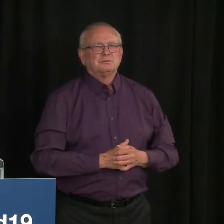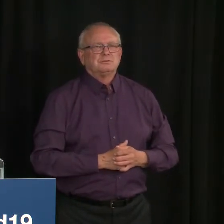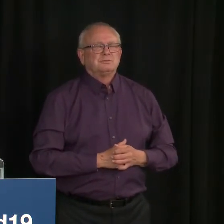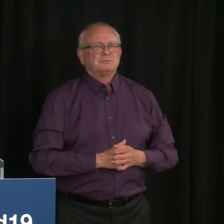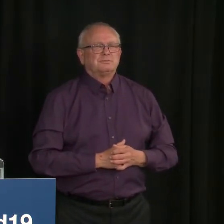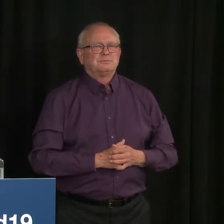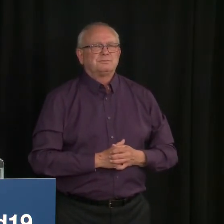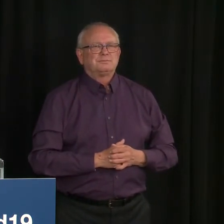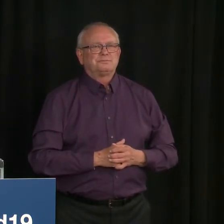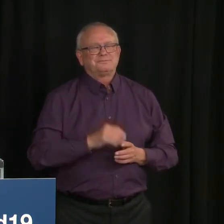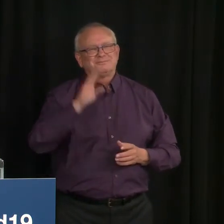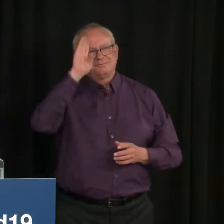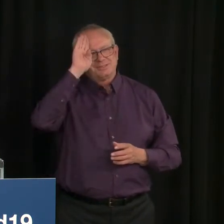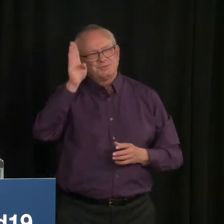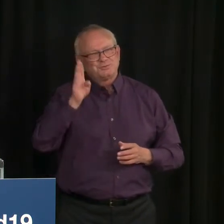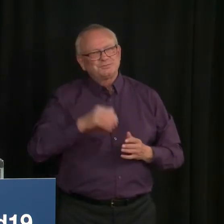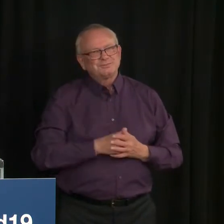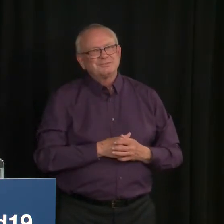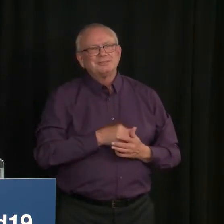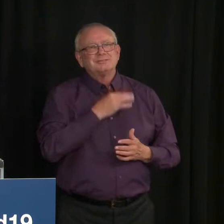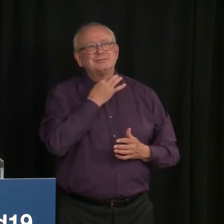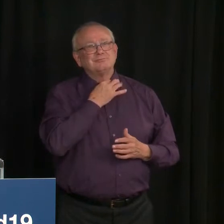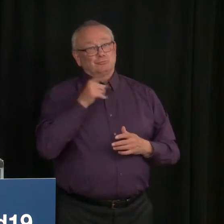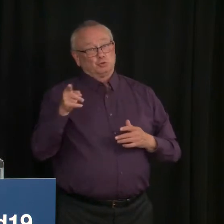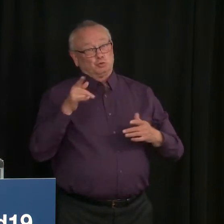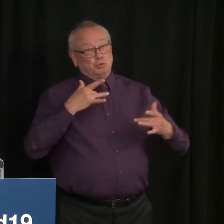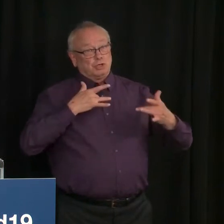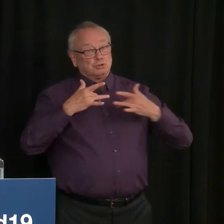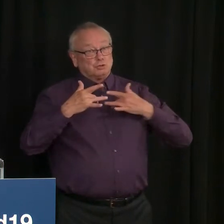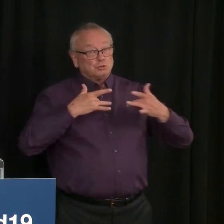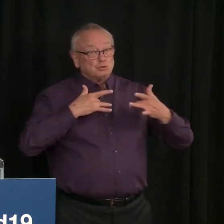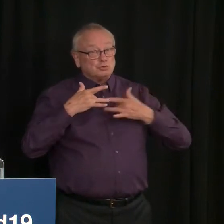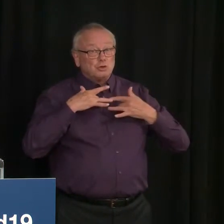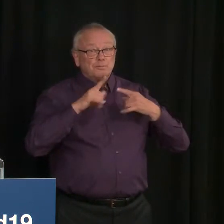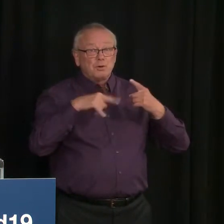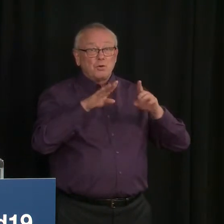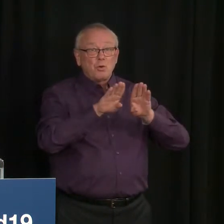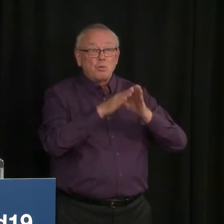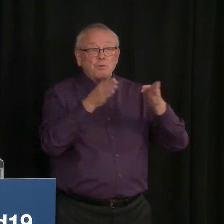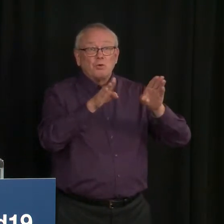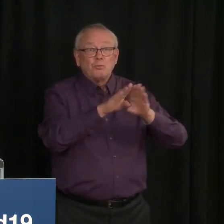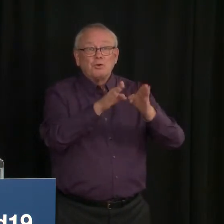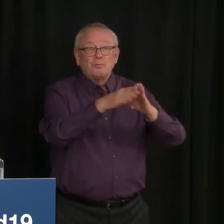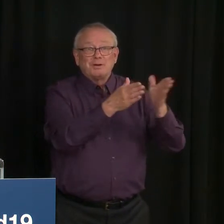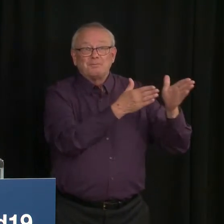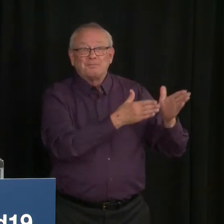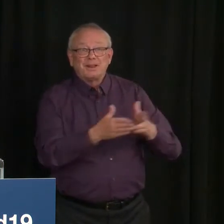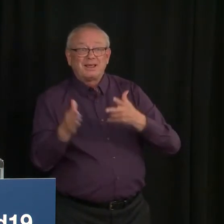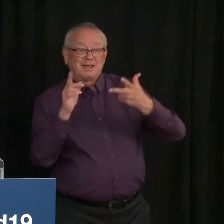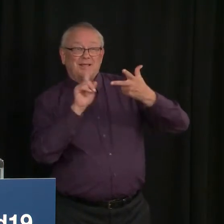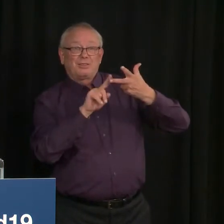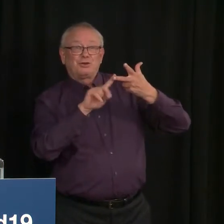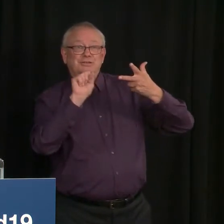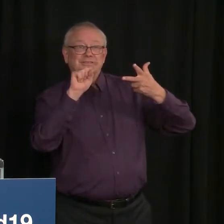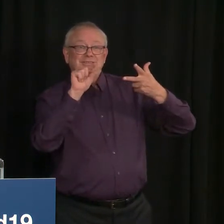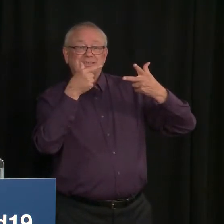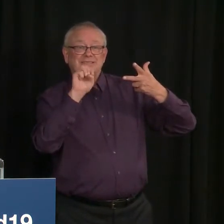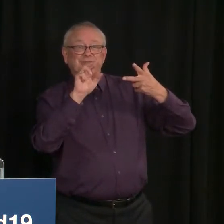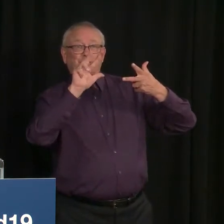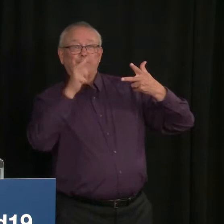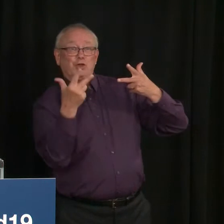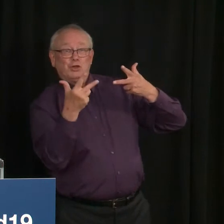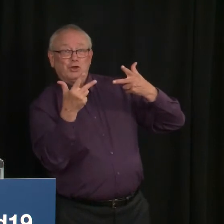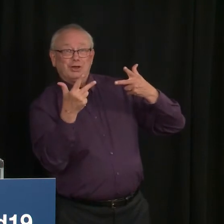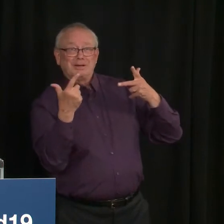just, how concerned are you about the reopening plan, more specifically stage 3, as large group events are able to operate, like